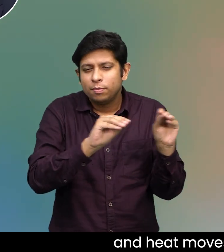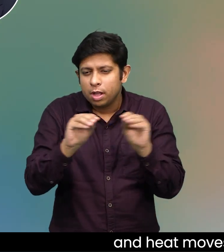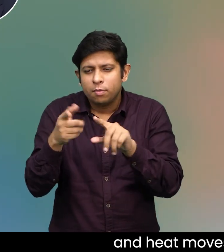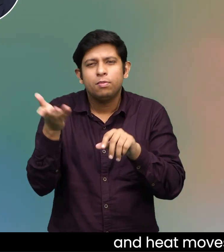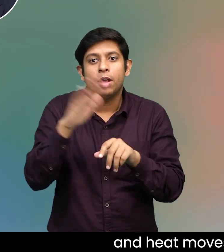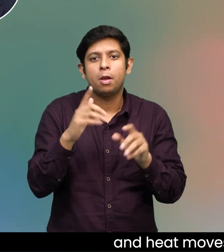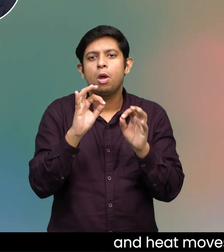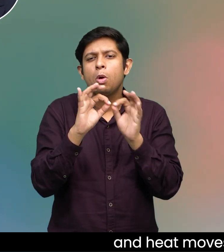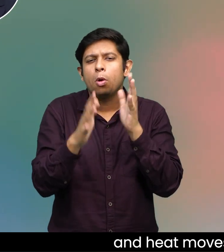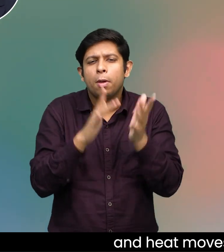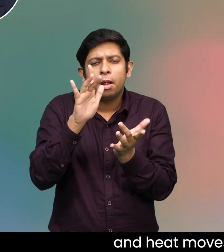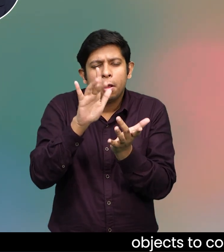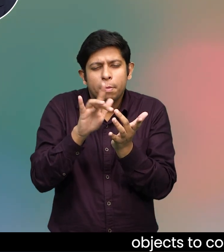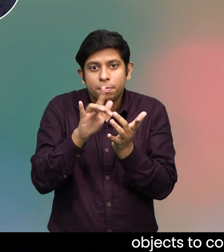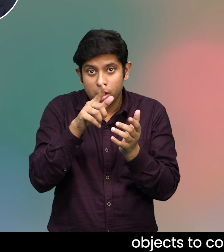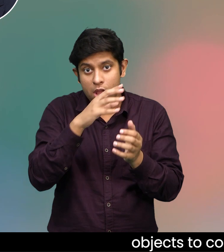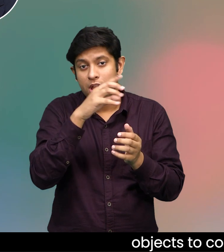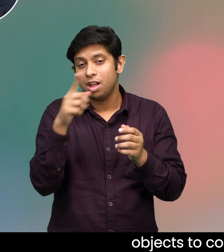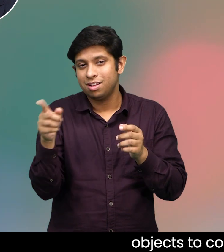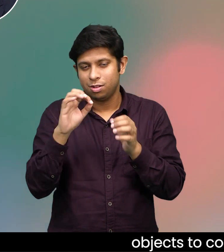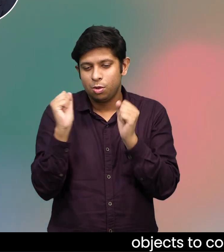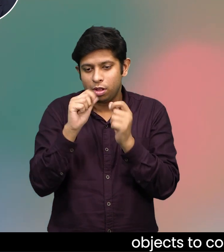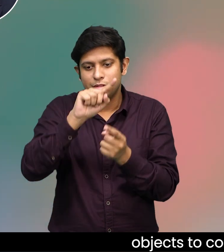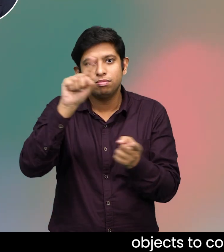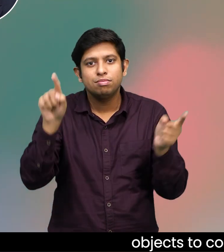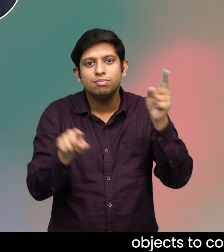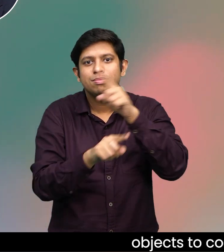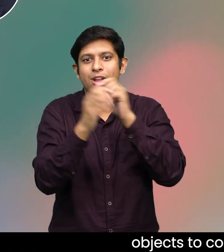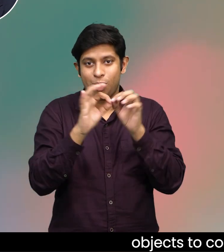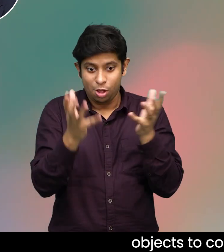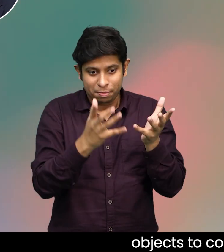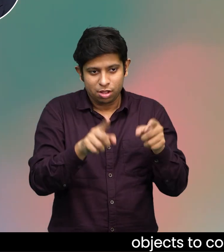moves from warmer objects to cooler objects.